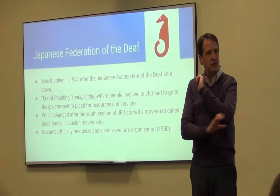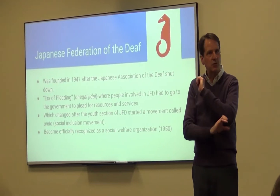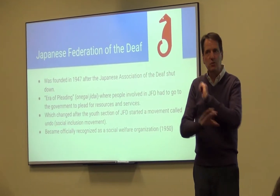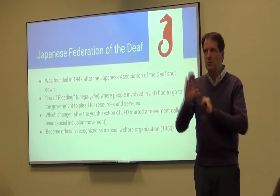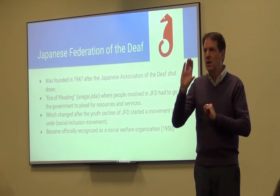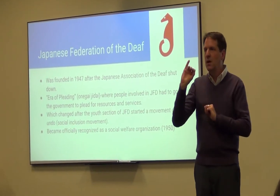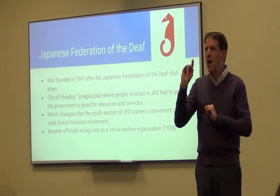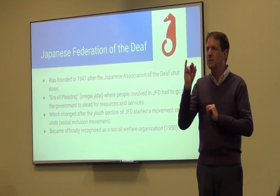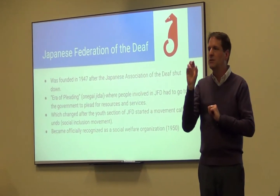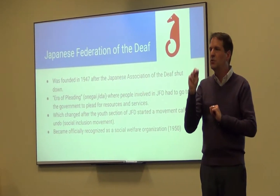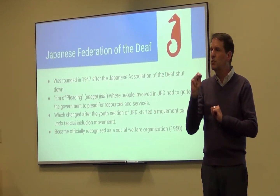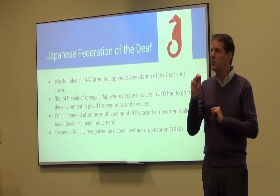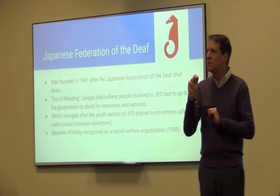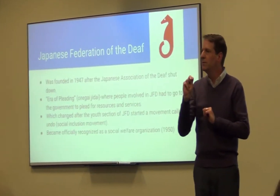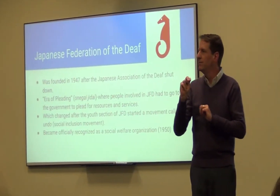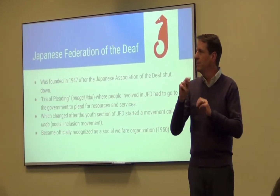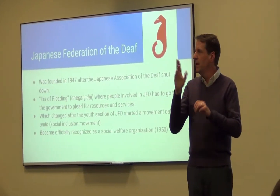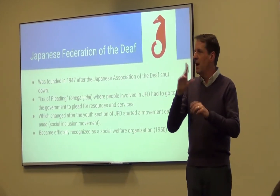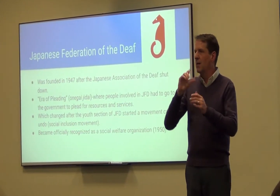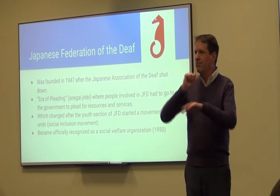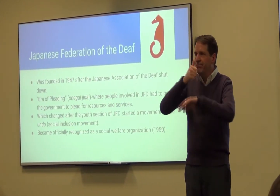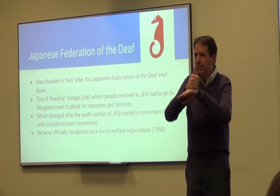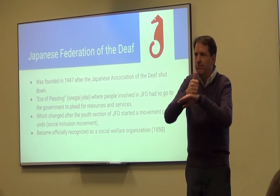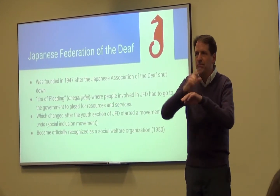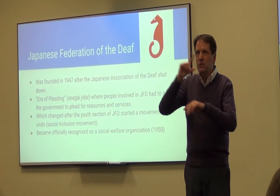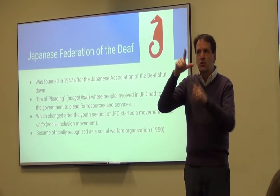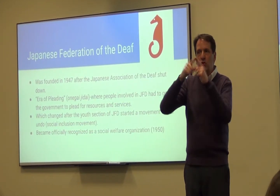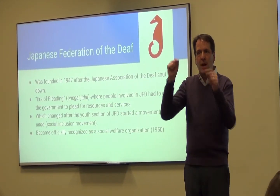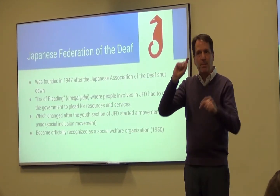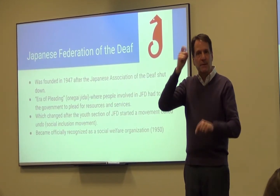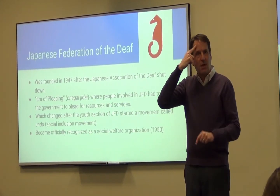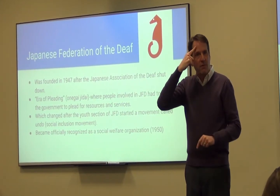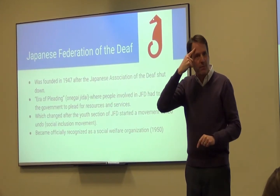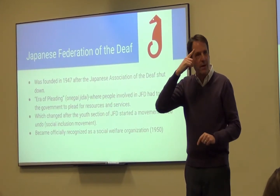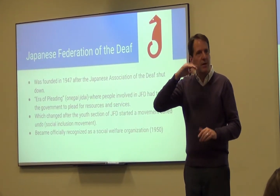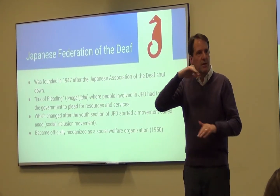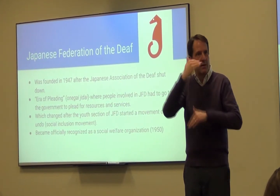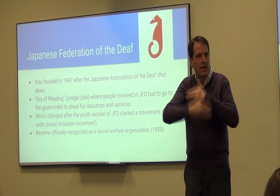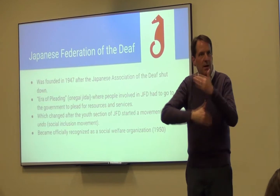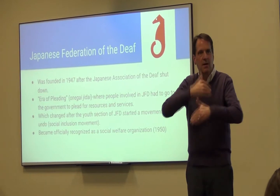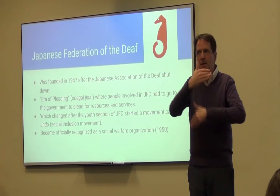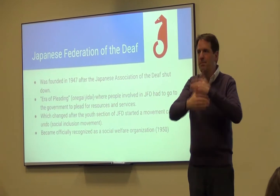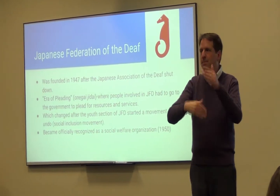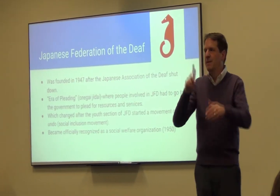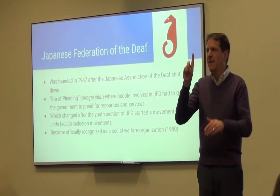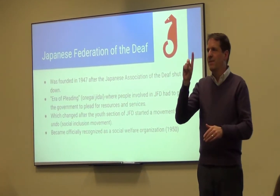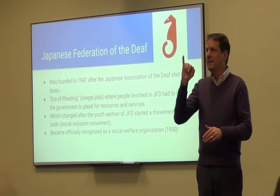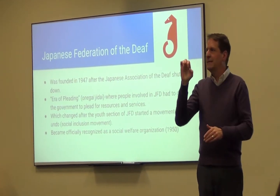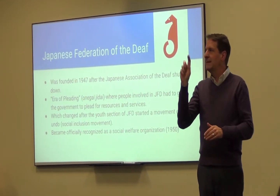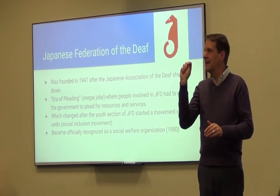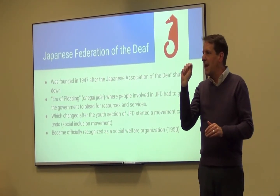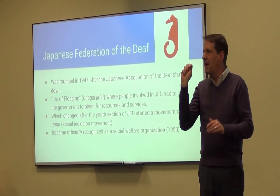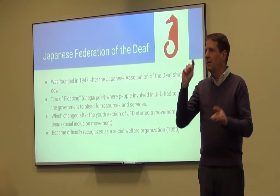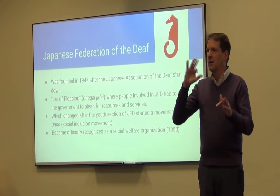a constitution and set up Japan's government, essentially, during that time.